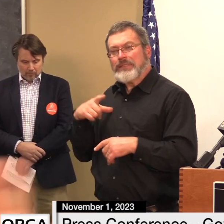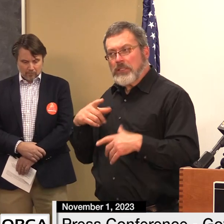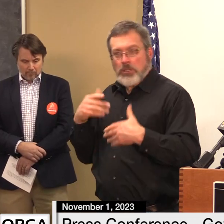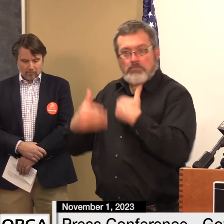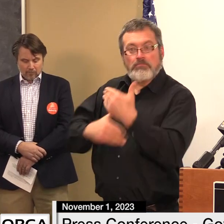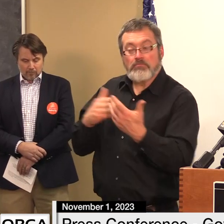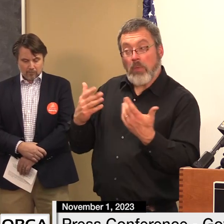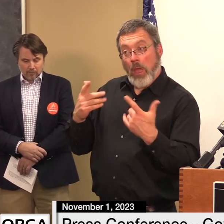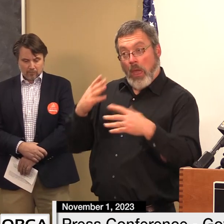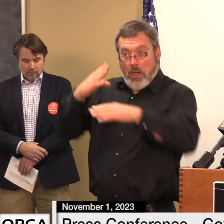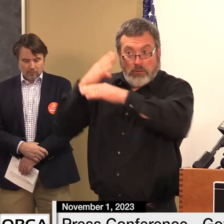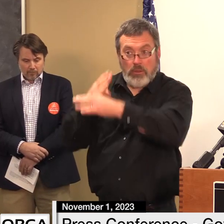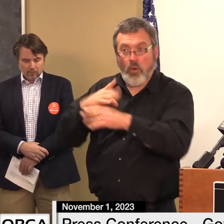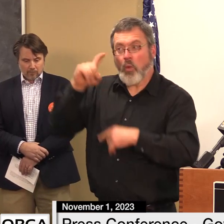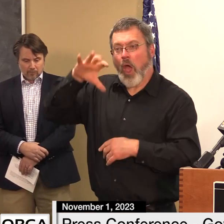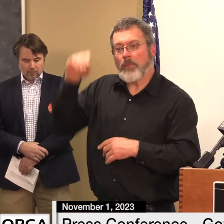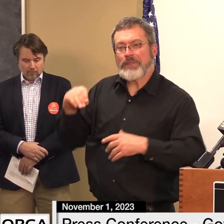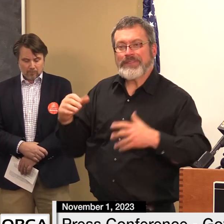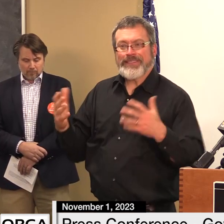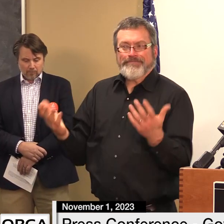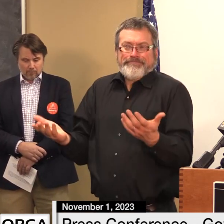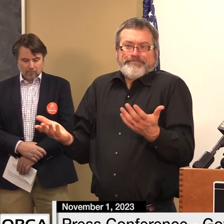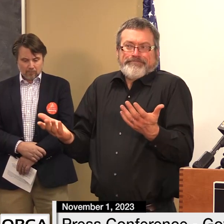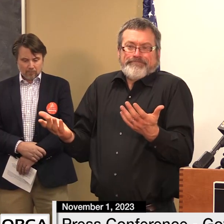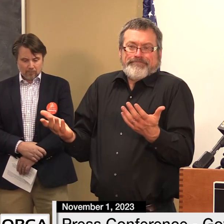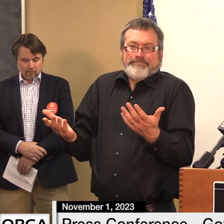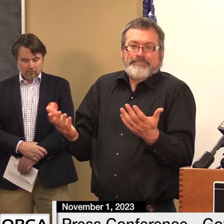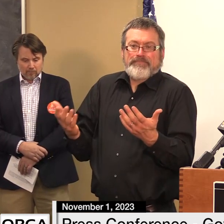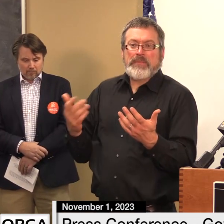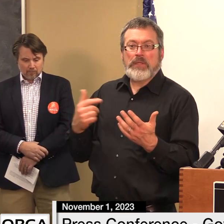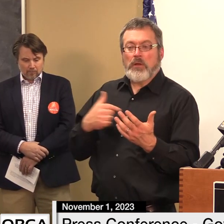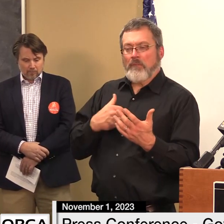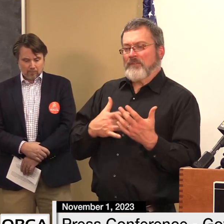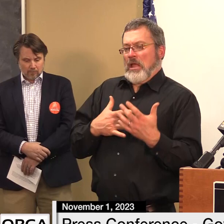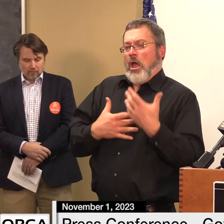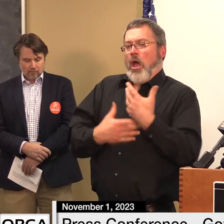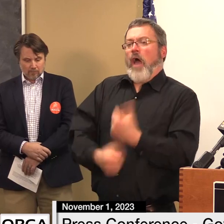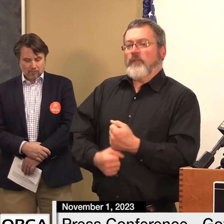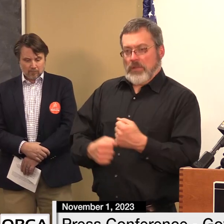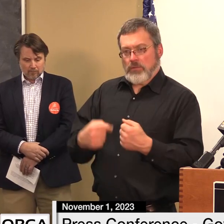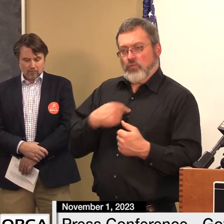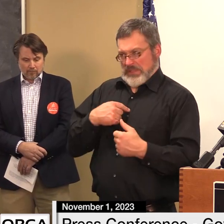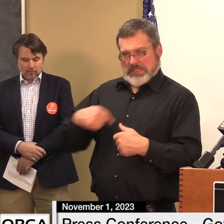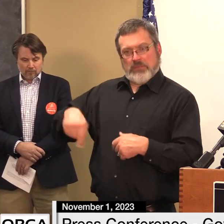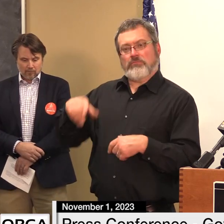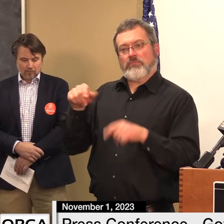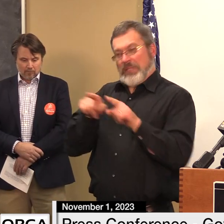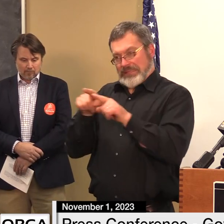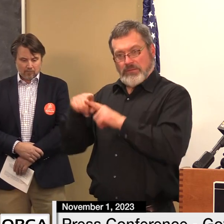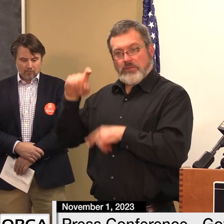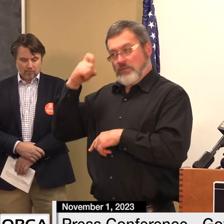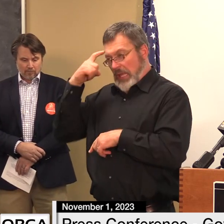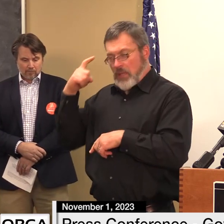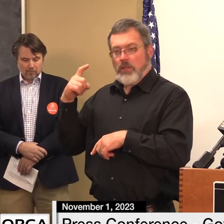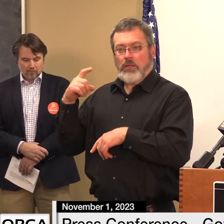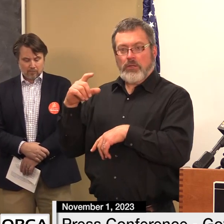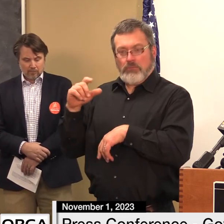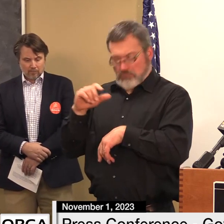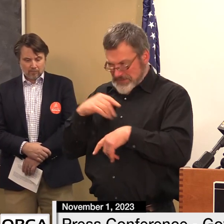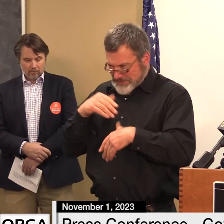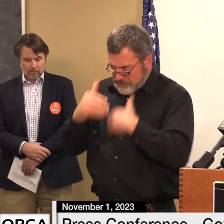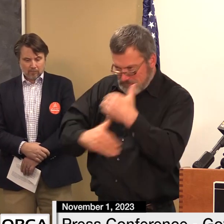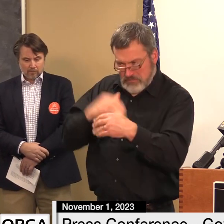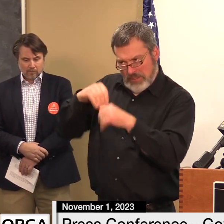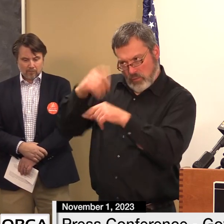case. But I'm confident that we did. I stand by what we did. I thought it was for the right reasons based